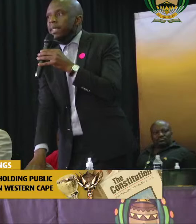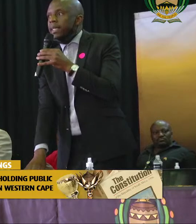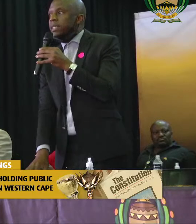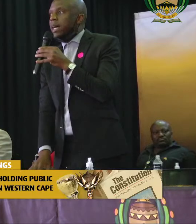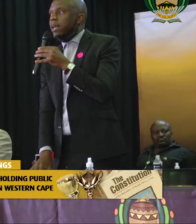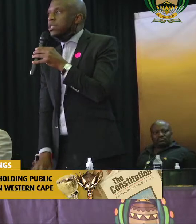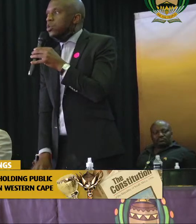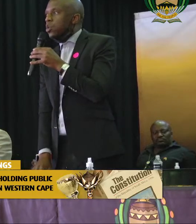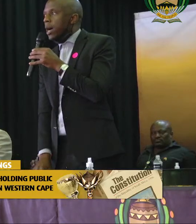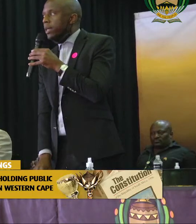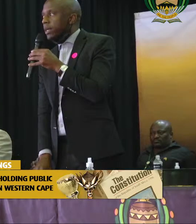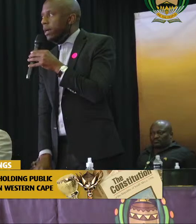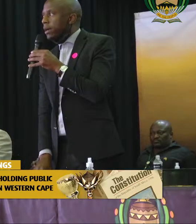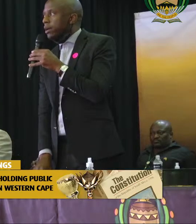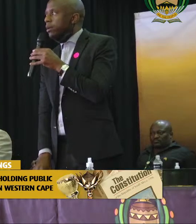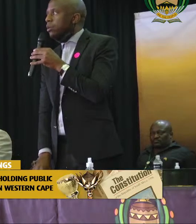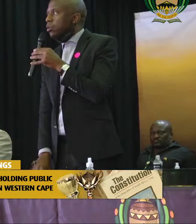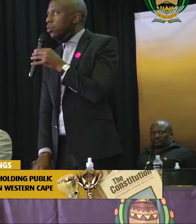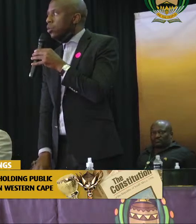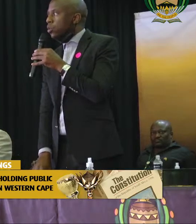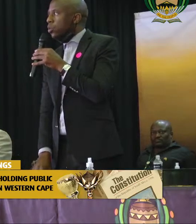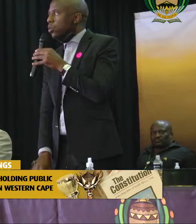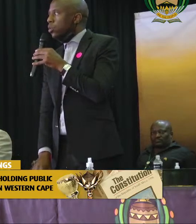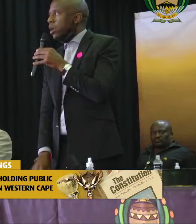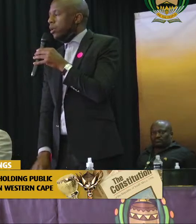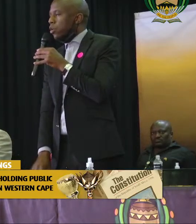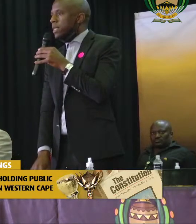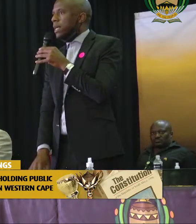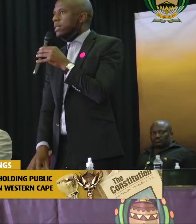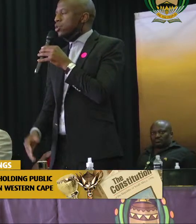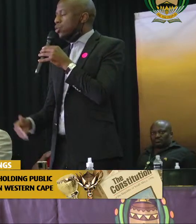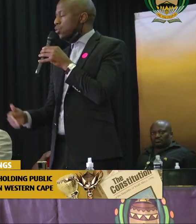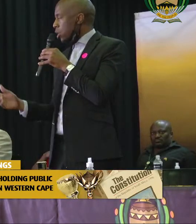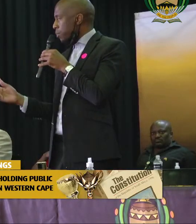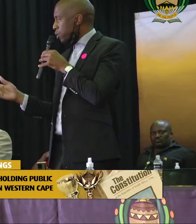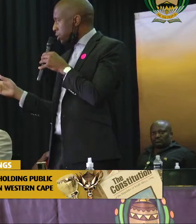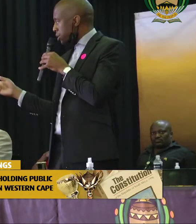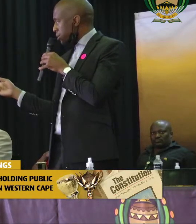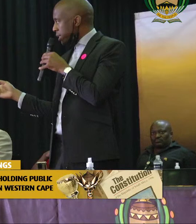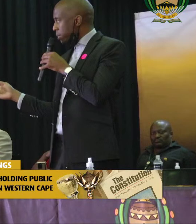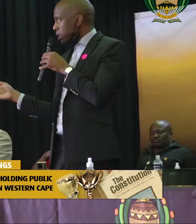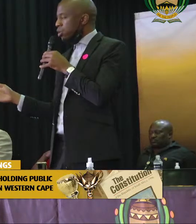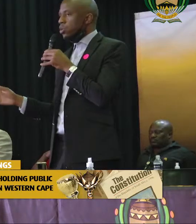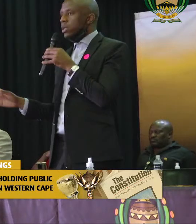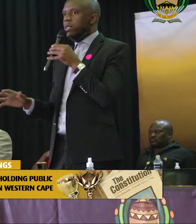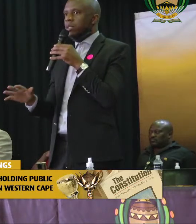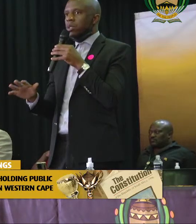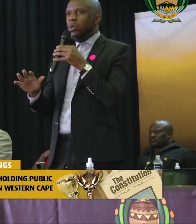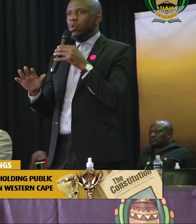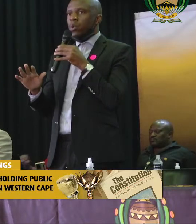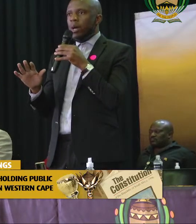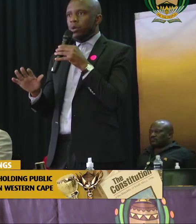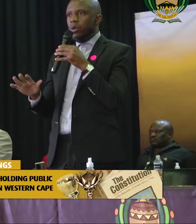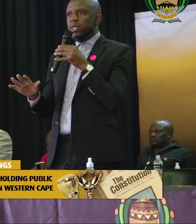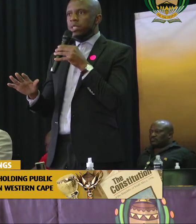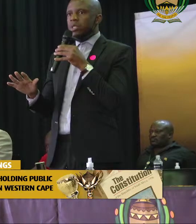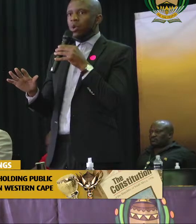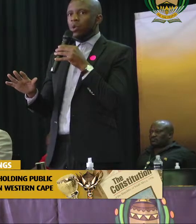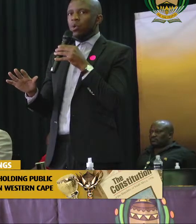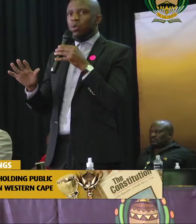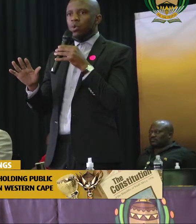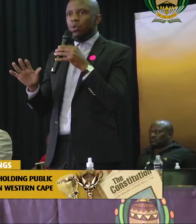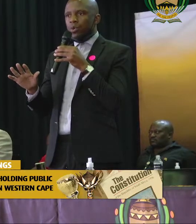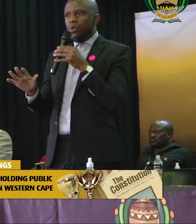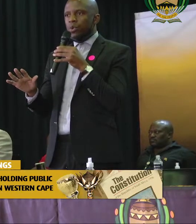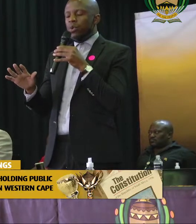If the dignitaries who are here, we are requested to approach Mr. Matonzi so that we acknowledge